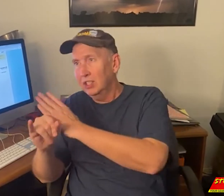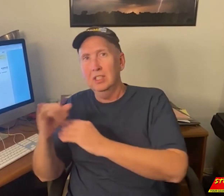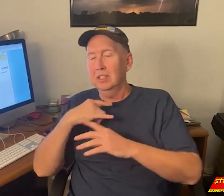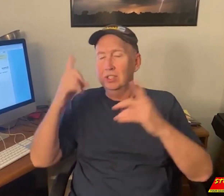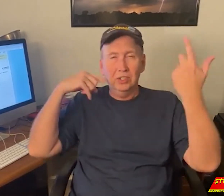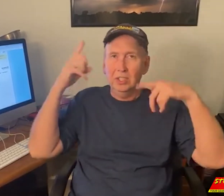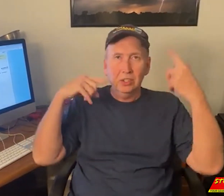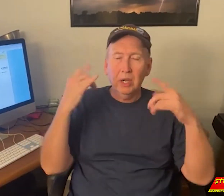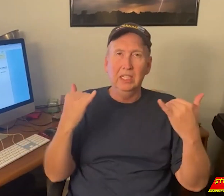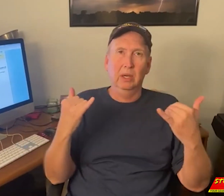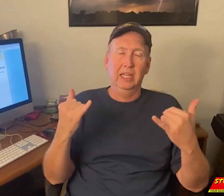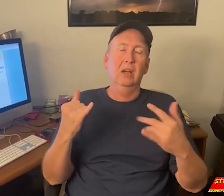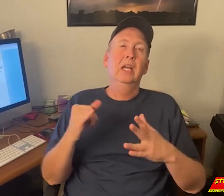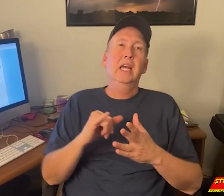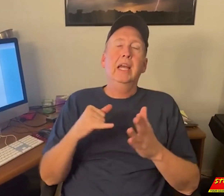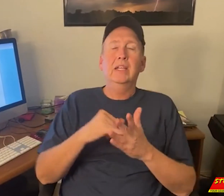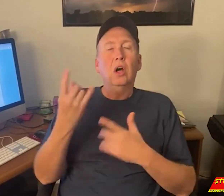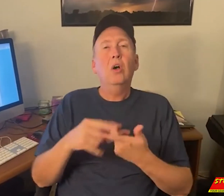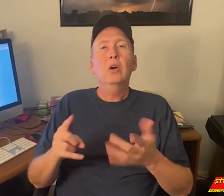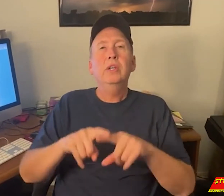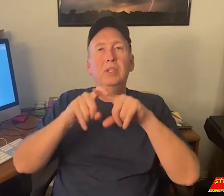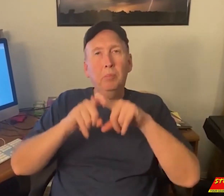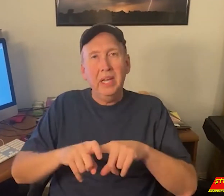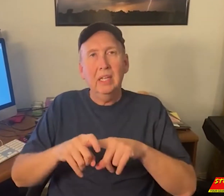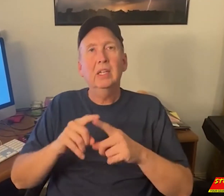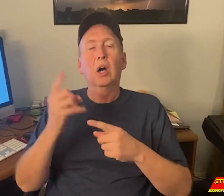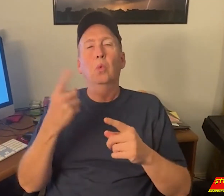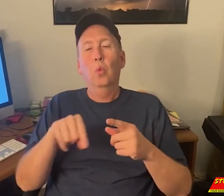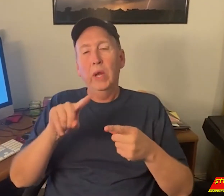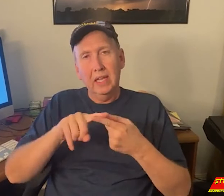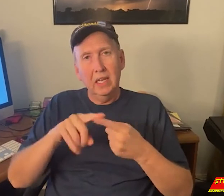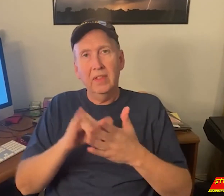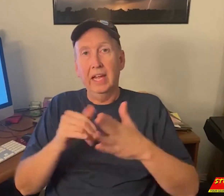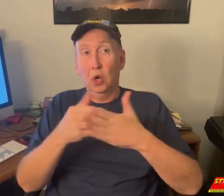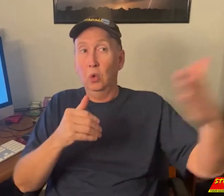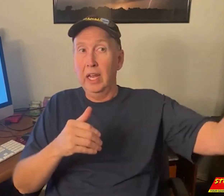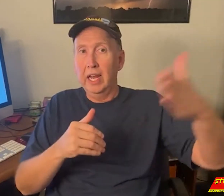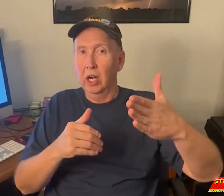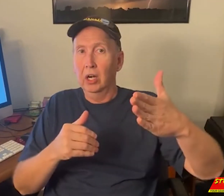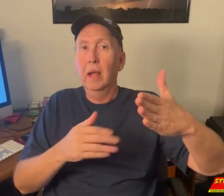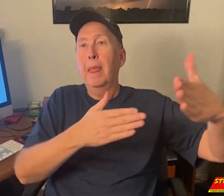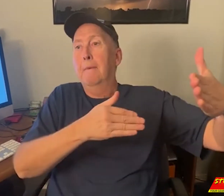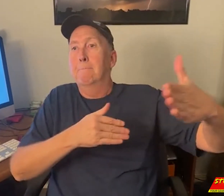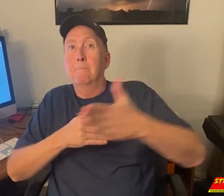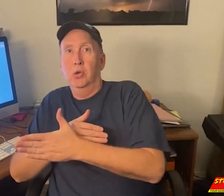inches. It's just crazy right now. It's all going to depend on when that cold air